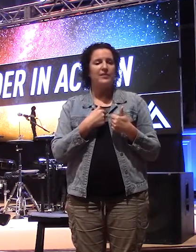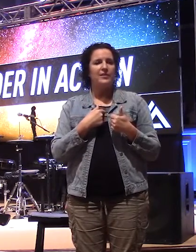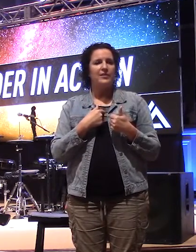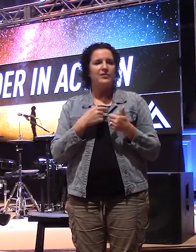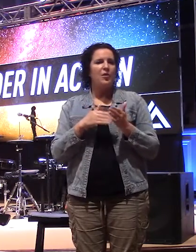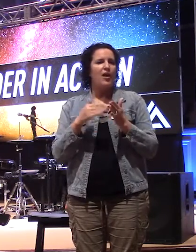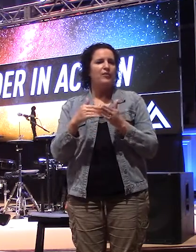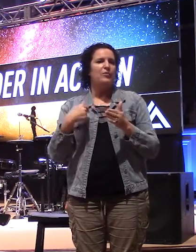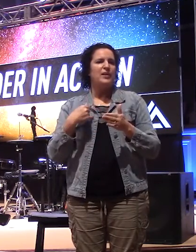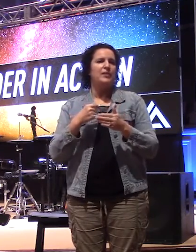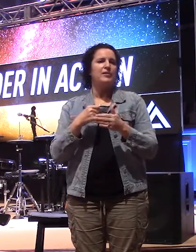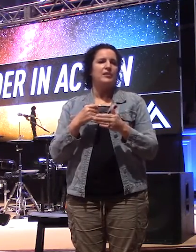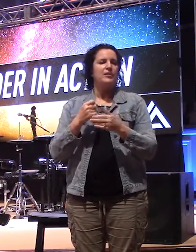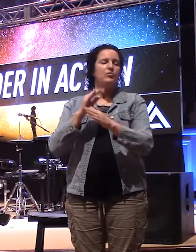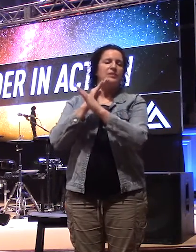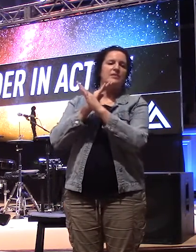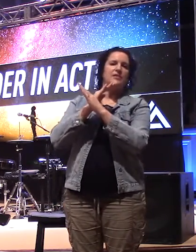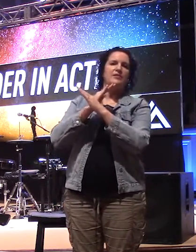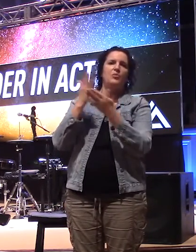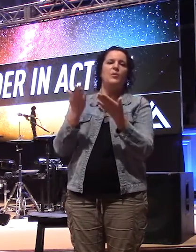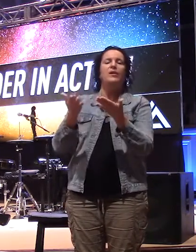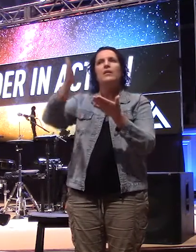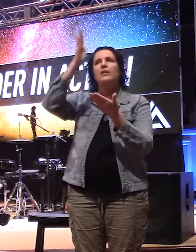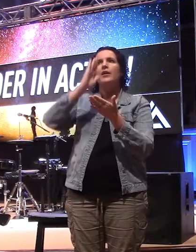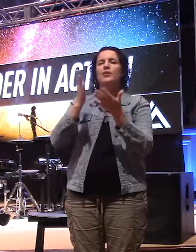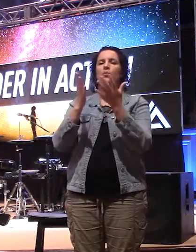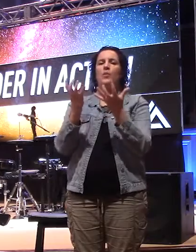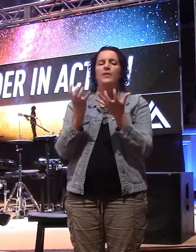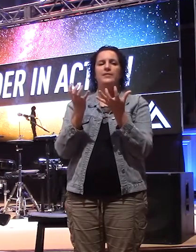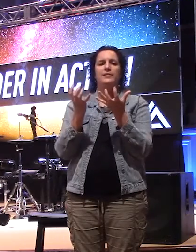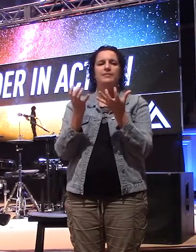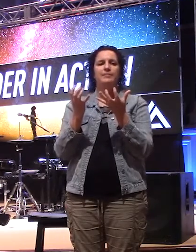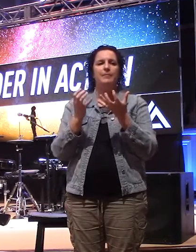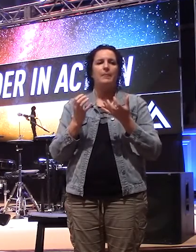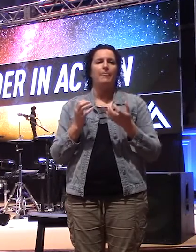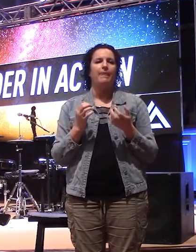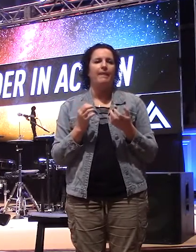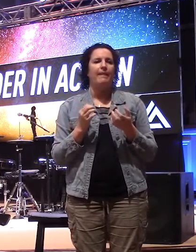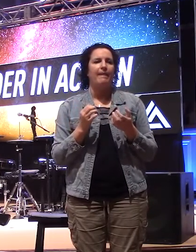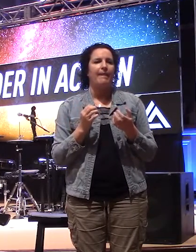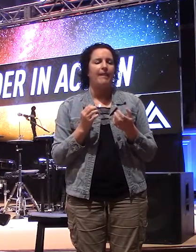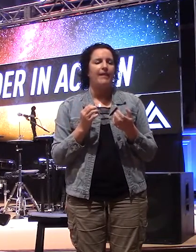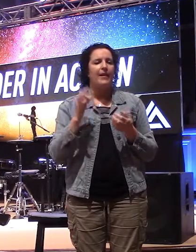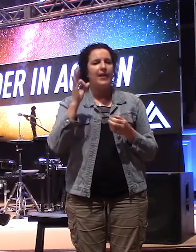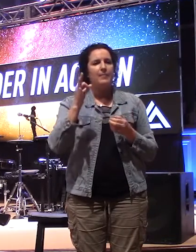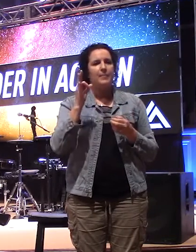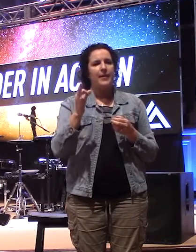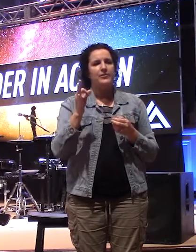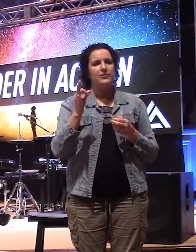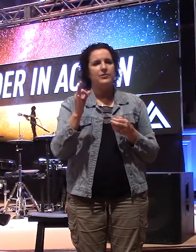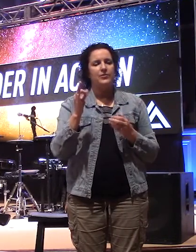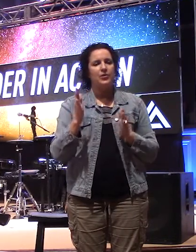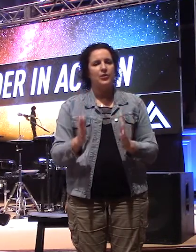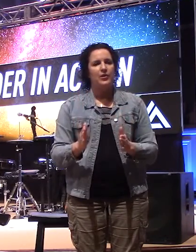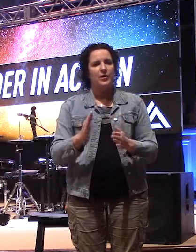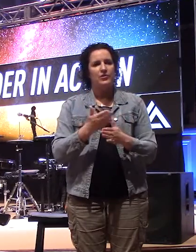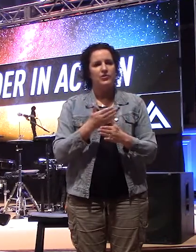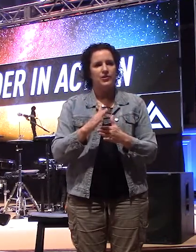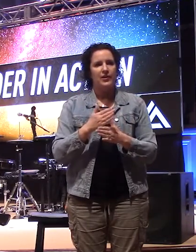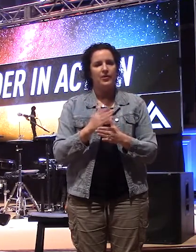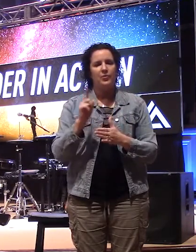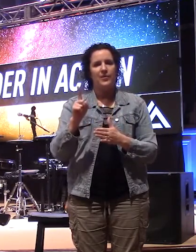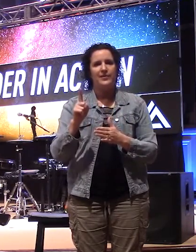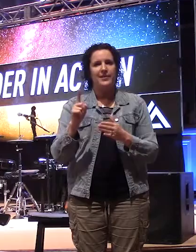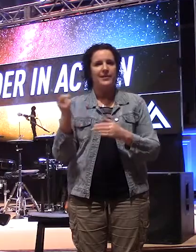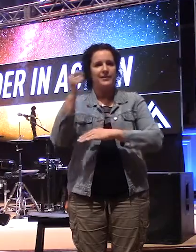we don't obey him. I was in a meeting a time ago, and the pastor shared that day with his